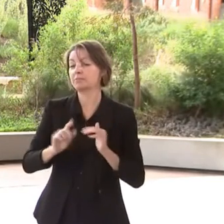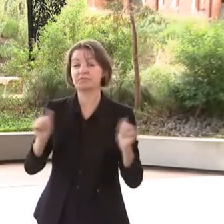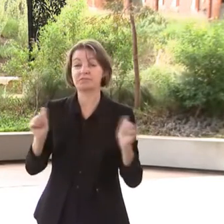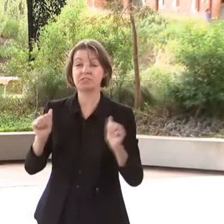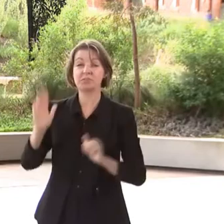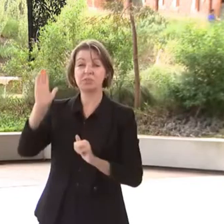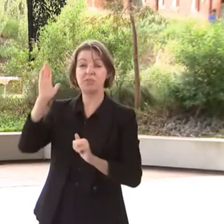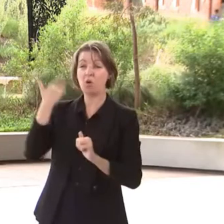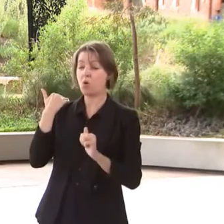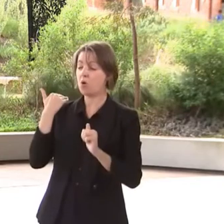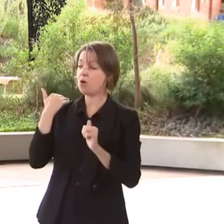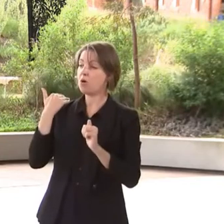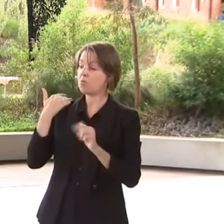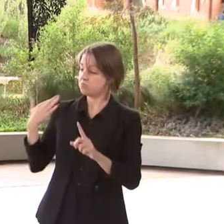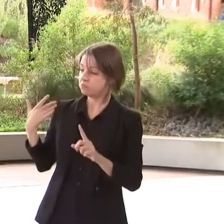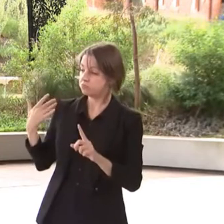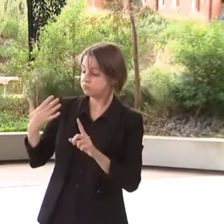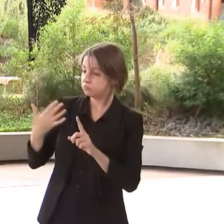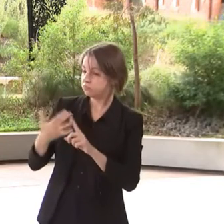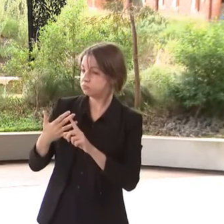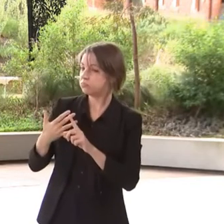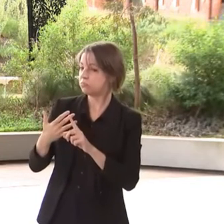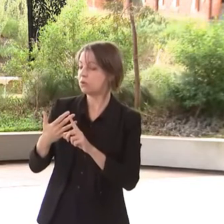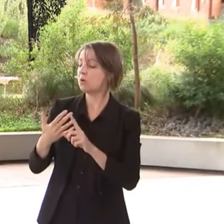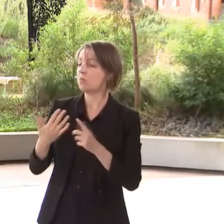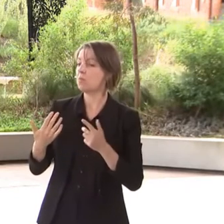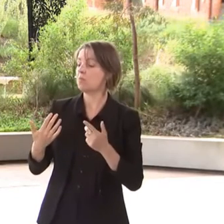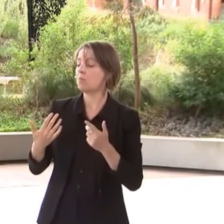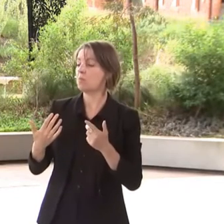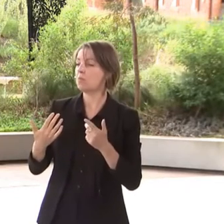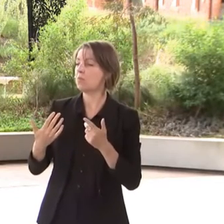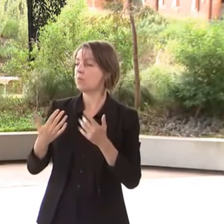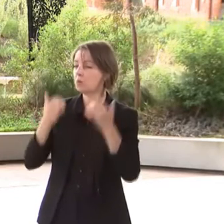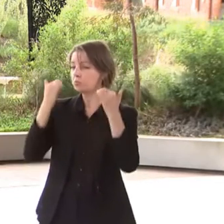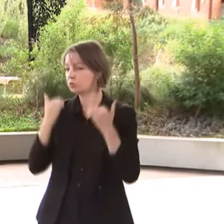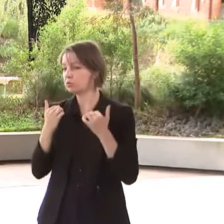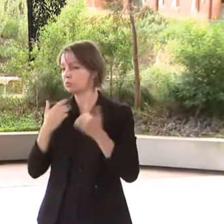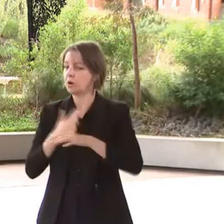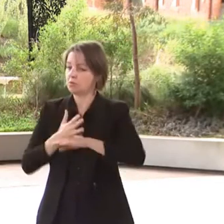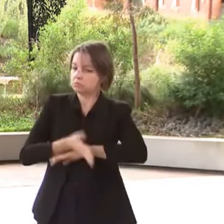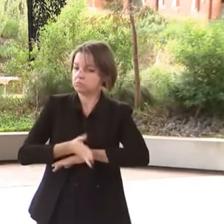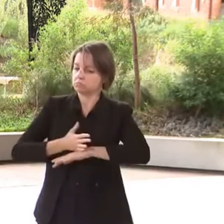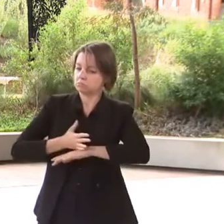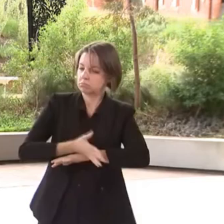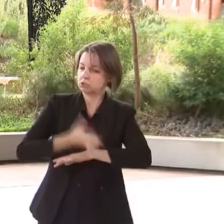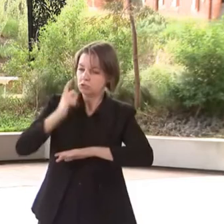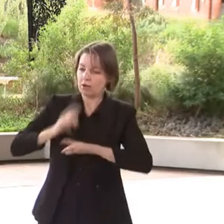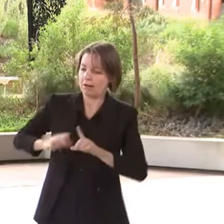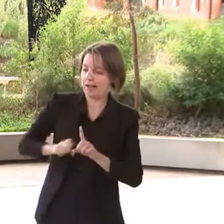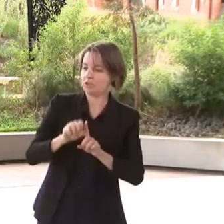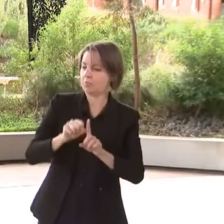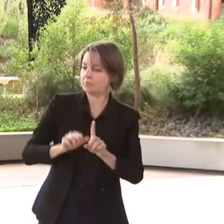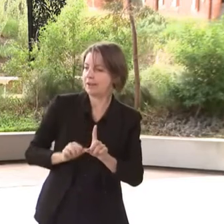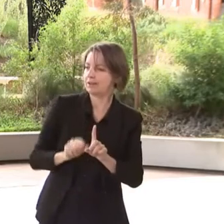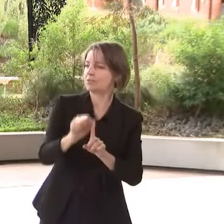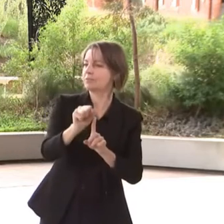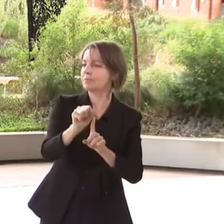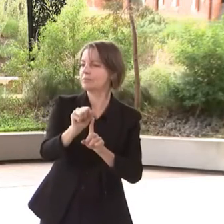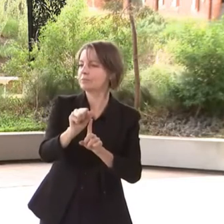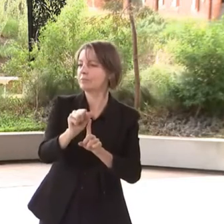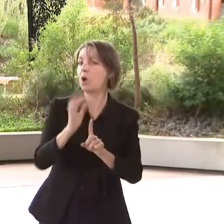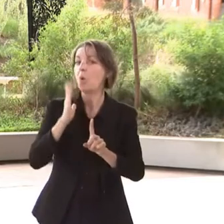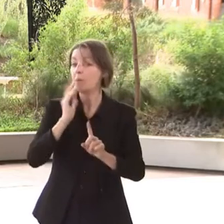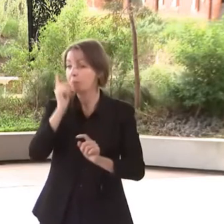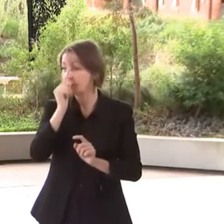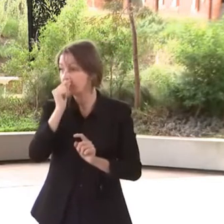after we've come through these waves, that we get back into it and do the best job we can to catch up as fast as we can. As soon